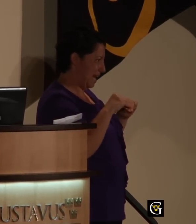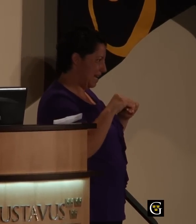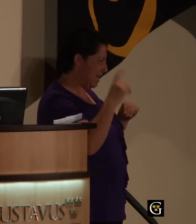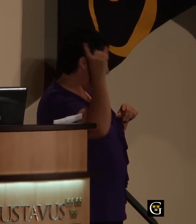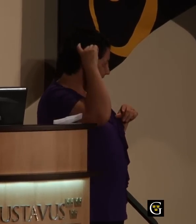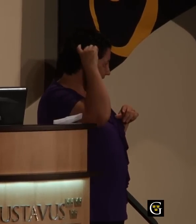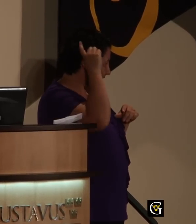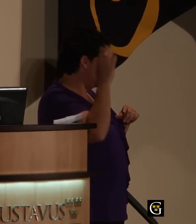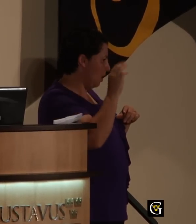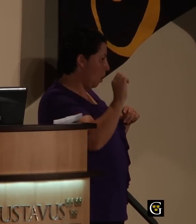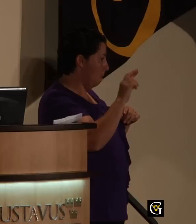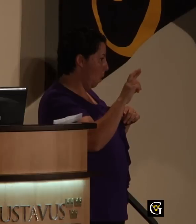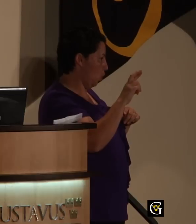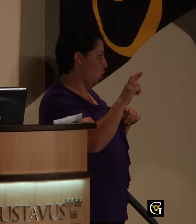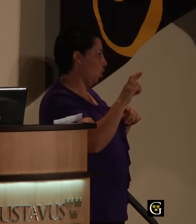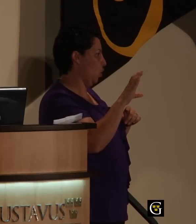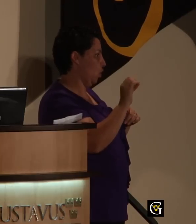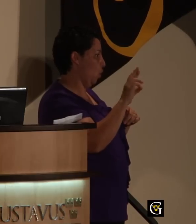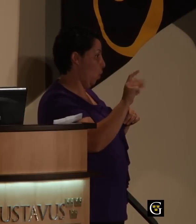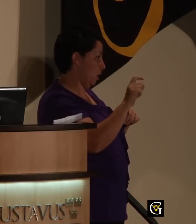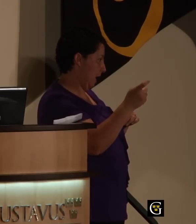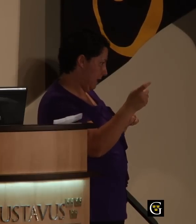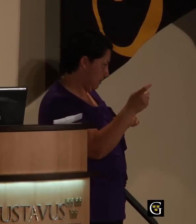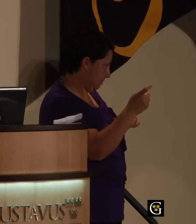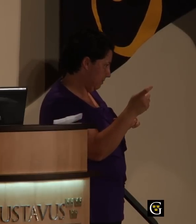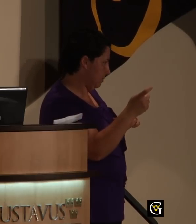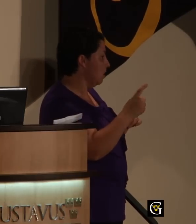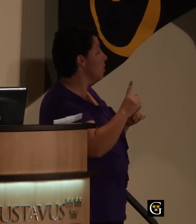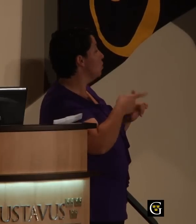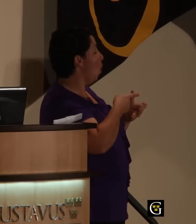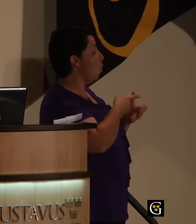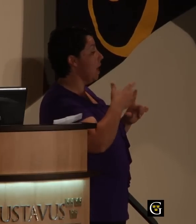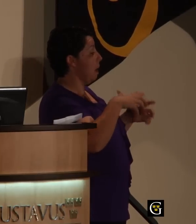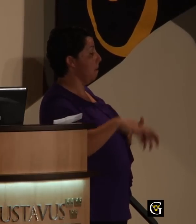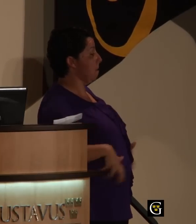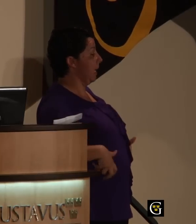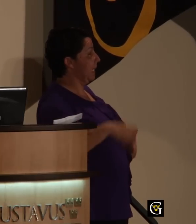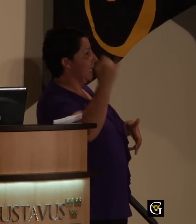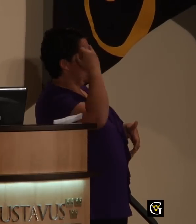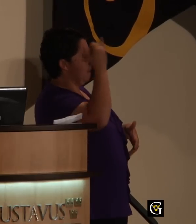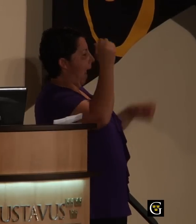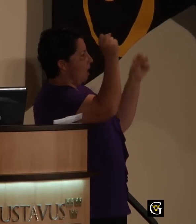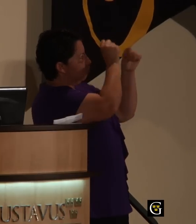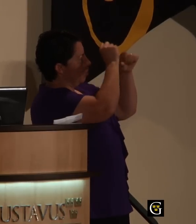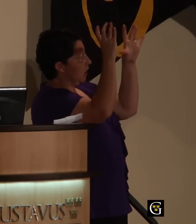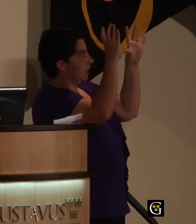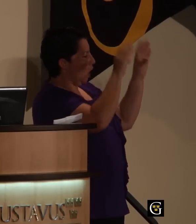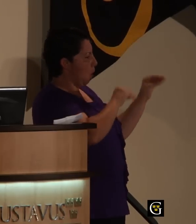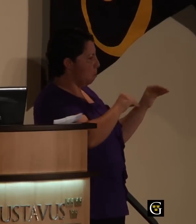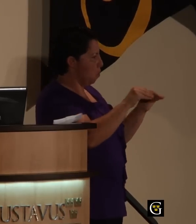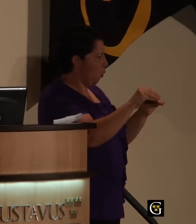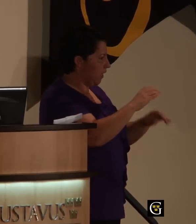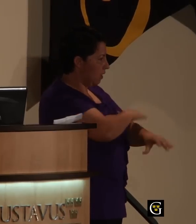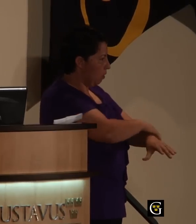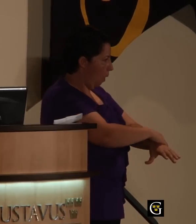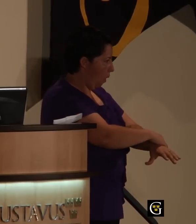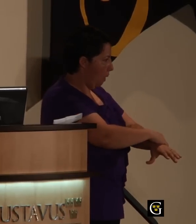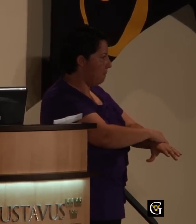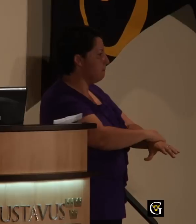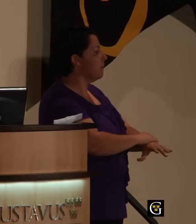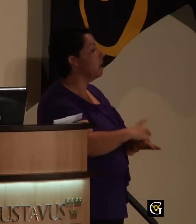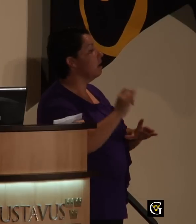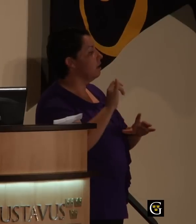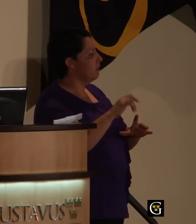as the monkey imagines the act of moving its arm, the electrode reads the motor cortex's activity,